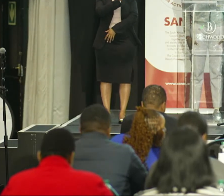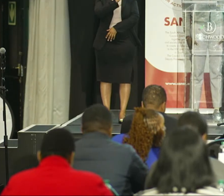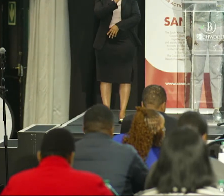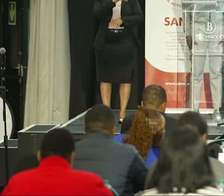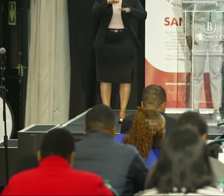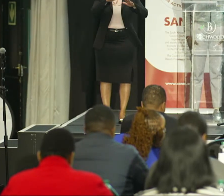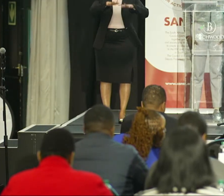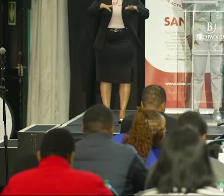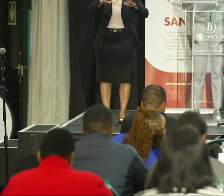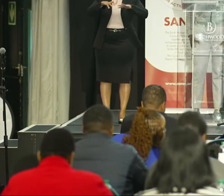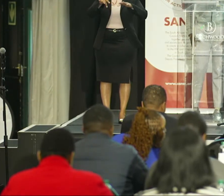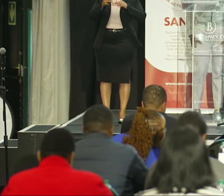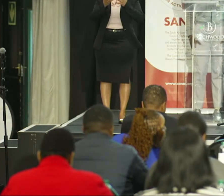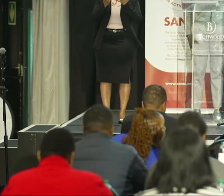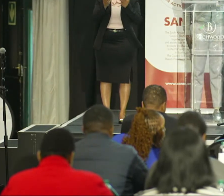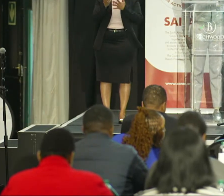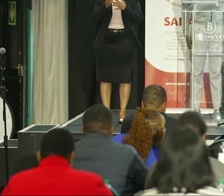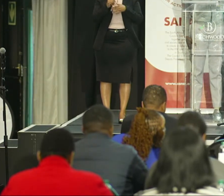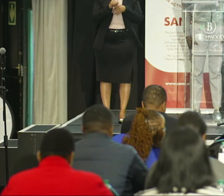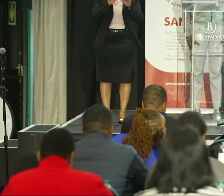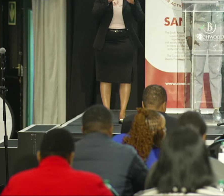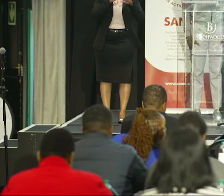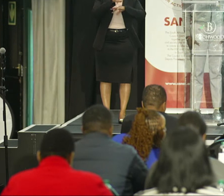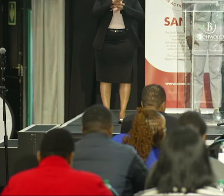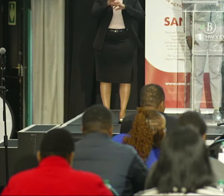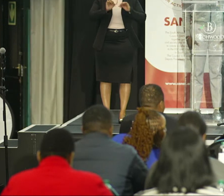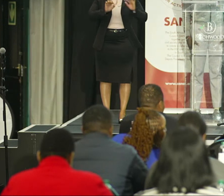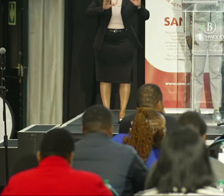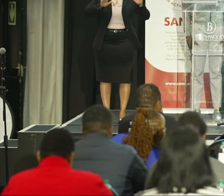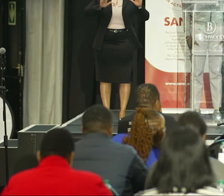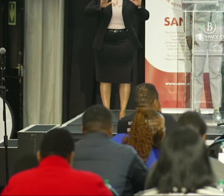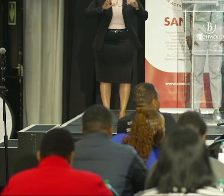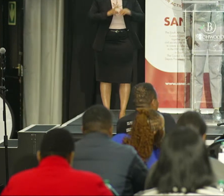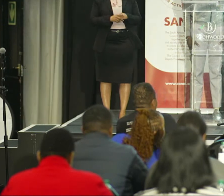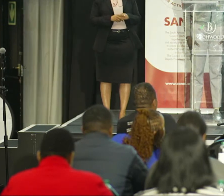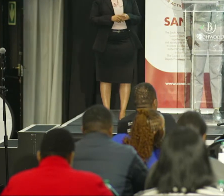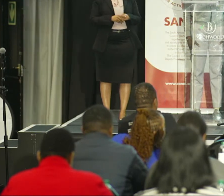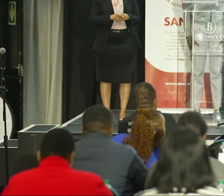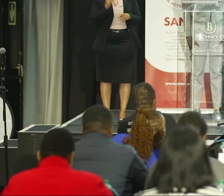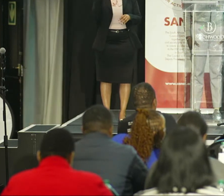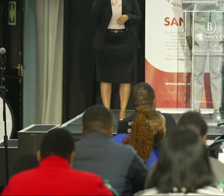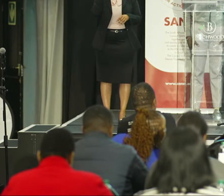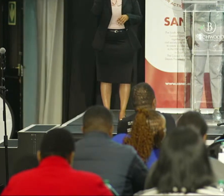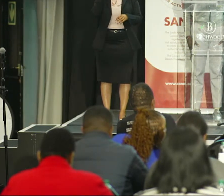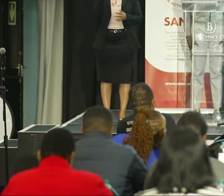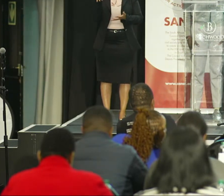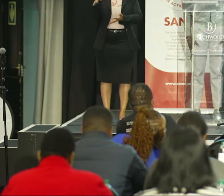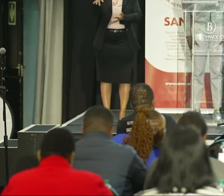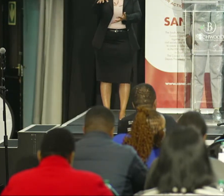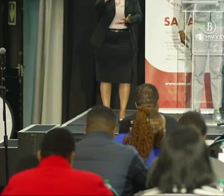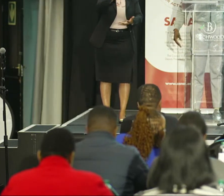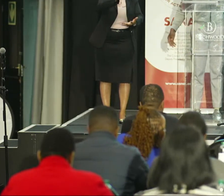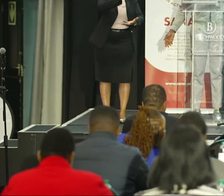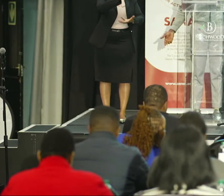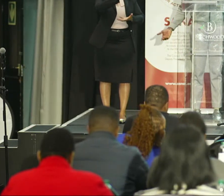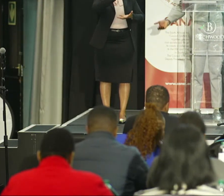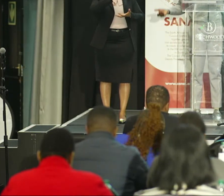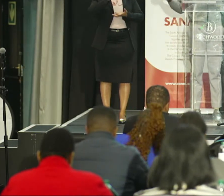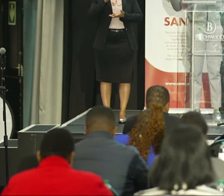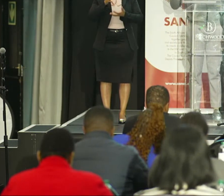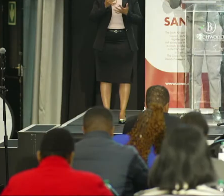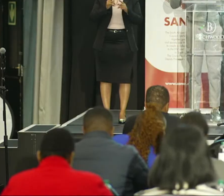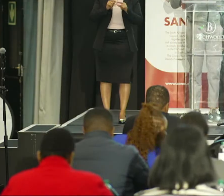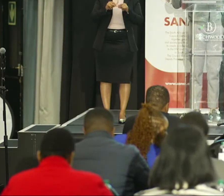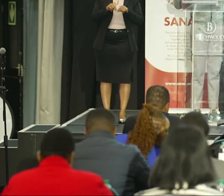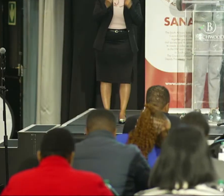7 provinces. And the way we do our data collection for members of key population is slightly different because we